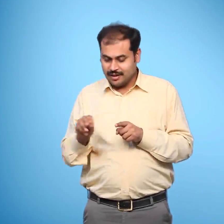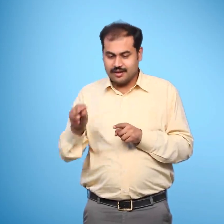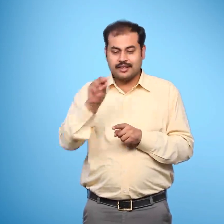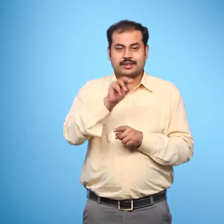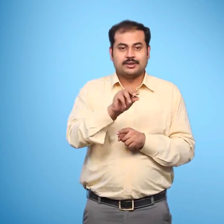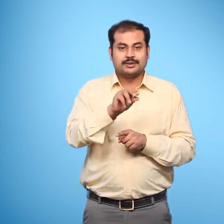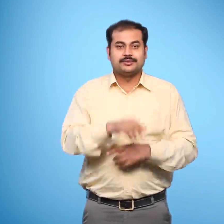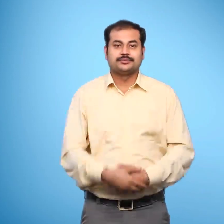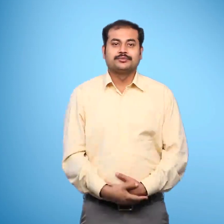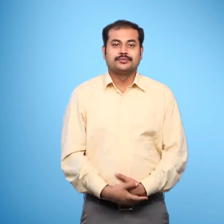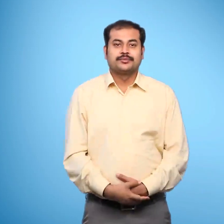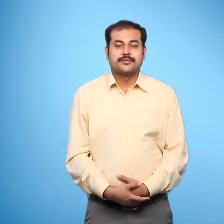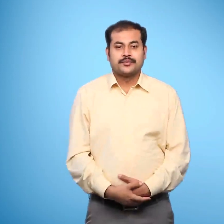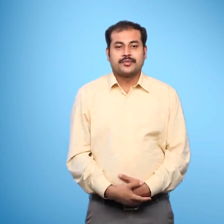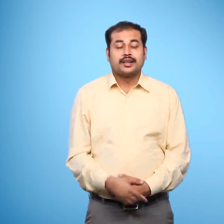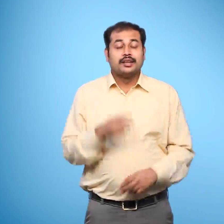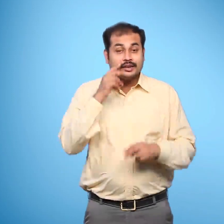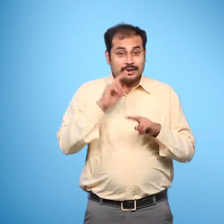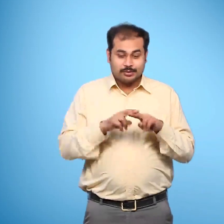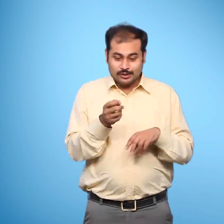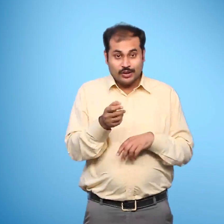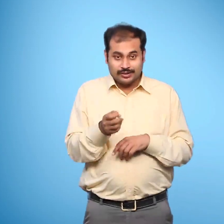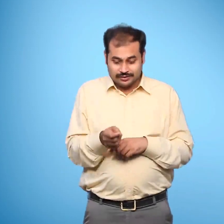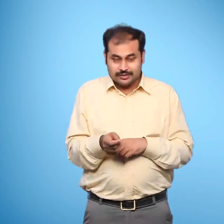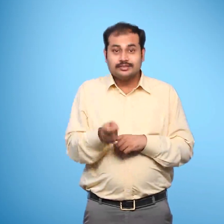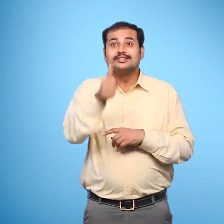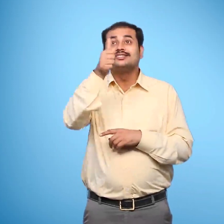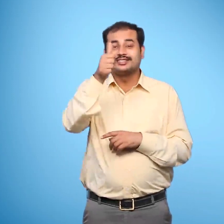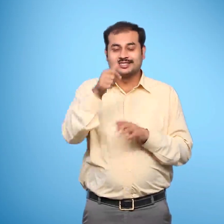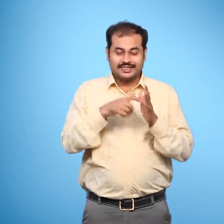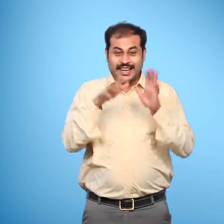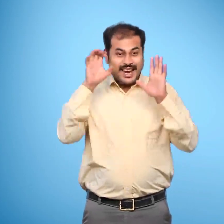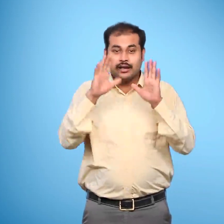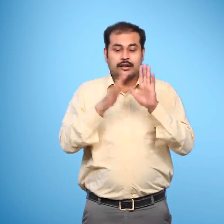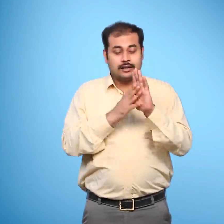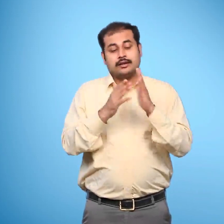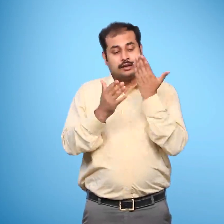If she gets tails, she moves only 1 step.